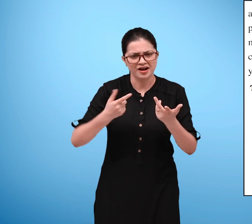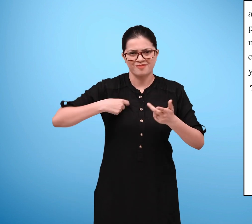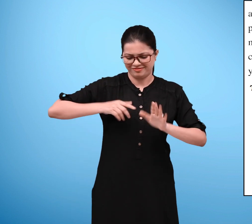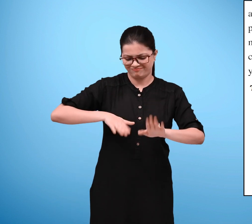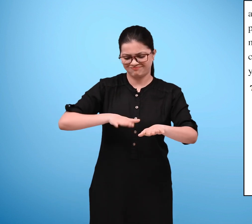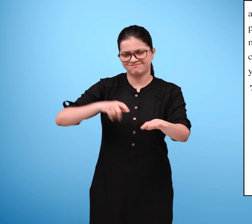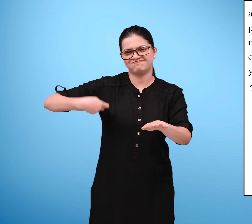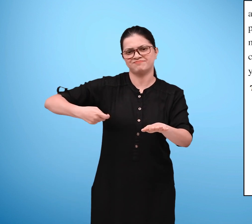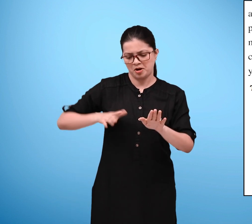a sewing machine,